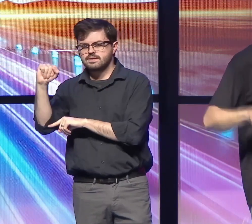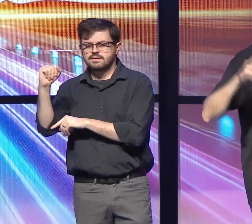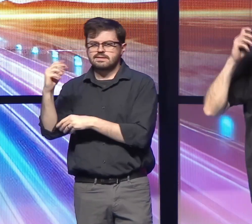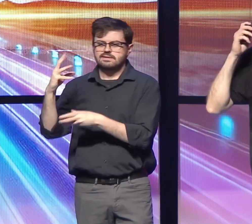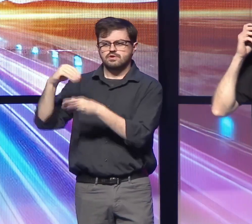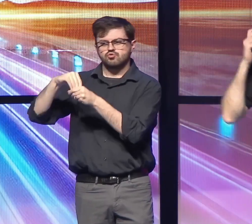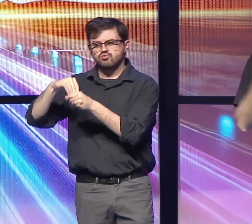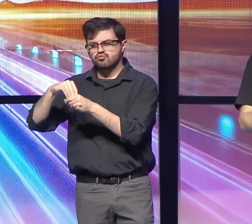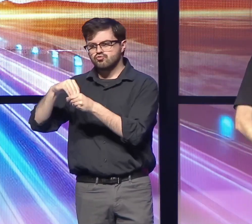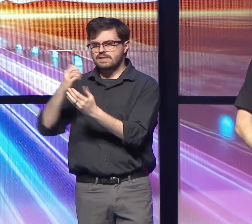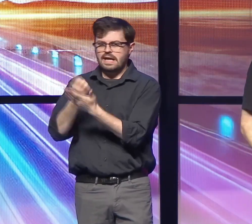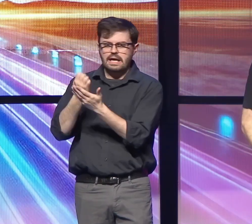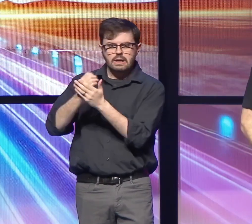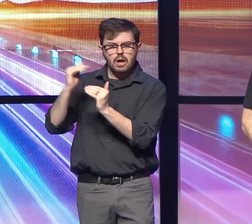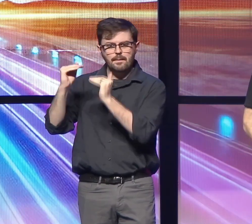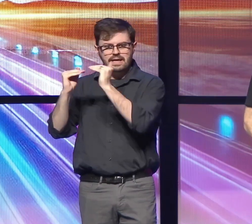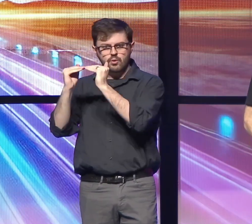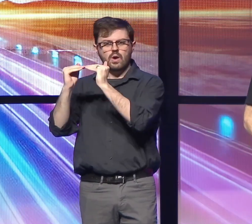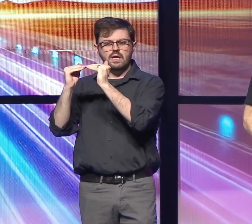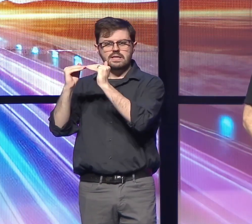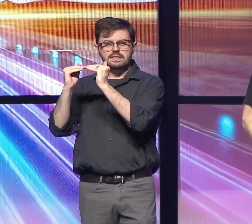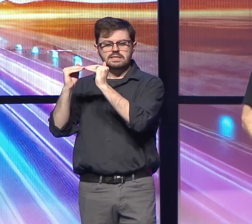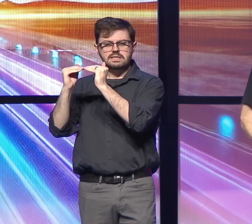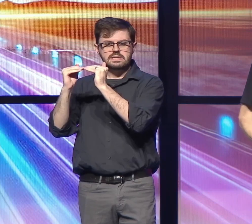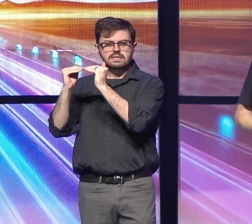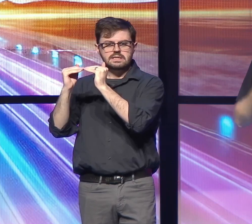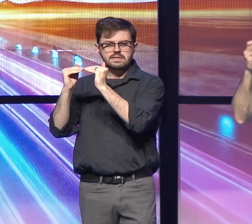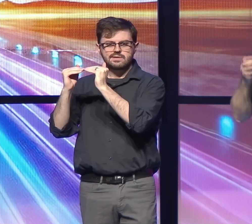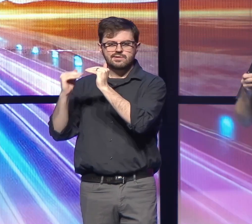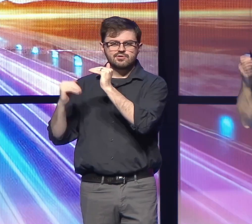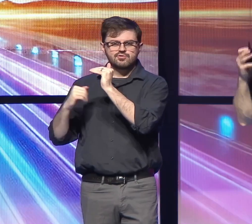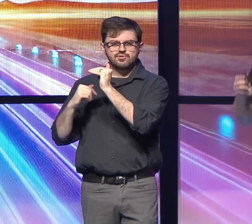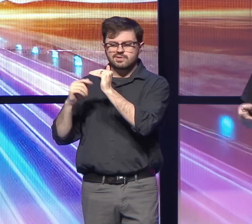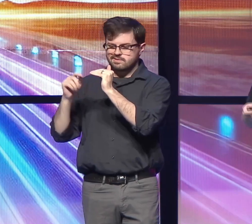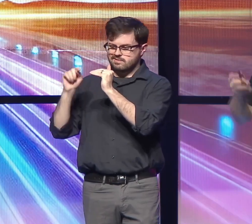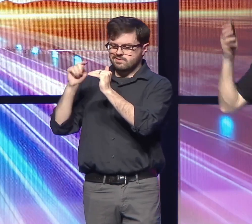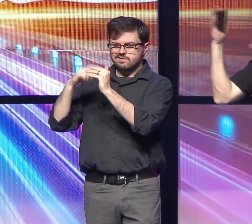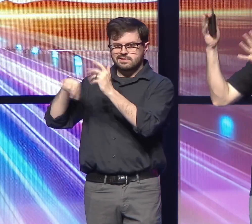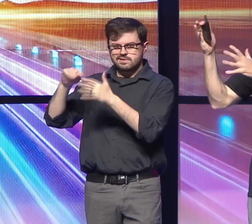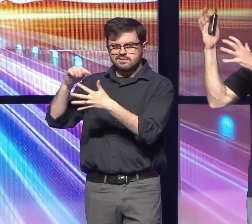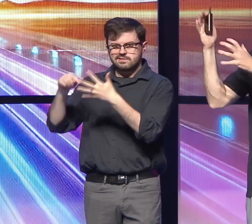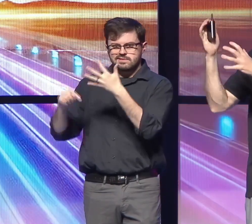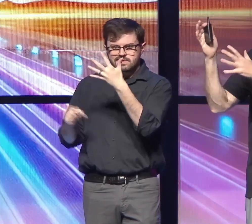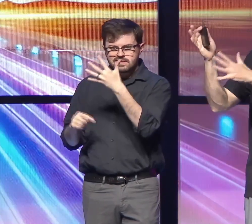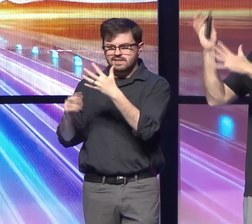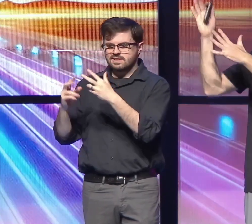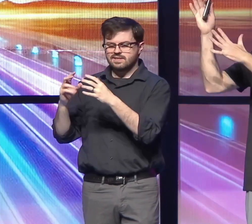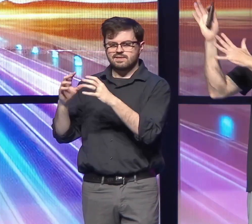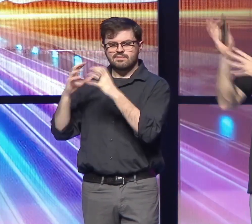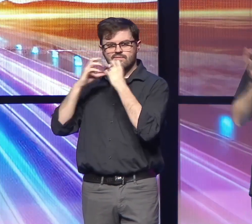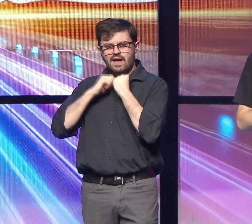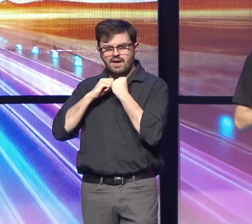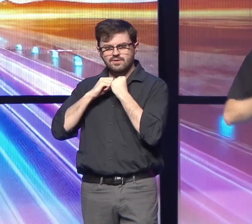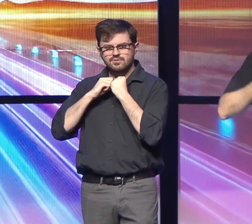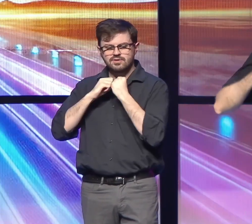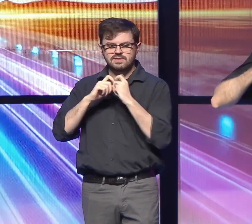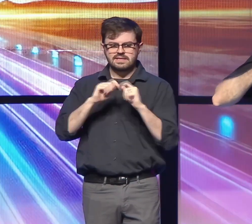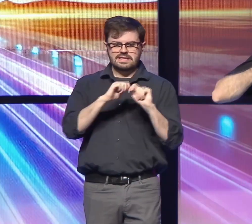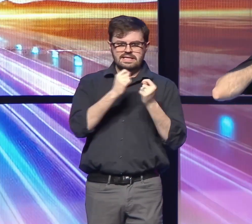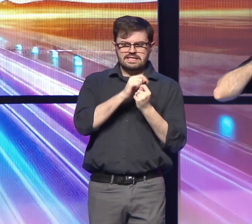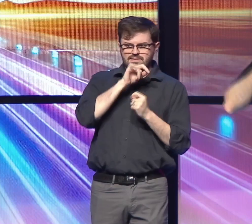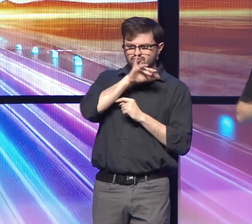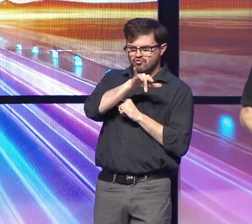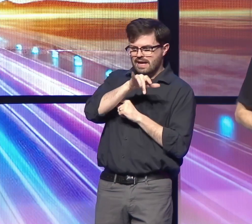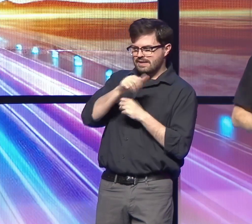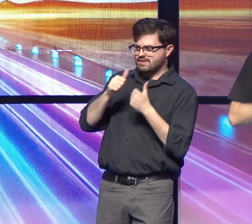inclusion, economic justice, right? These are the values that Team Dragon seeks to thwart. And so we